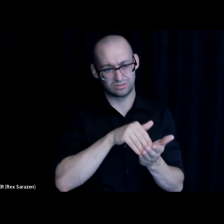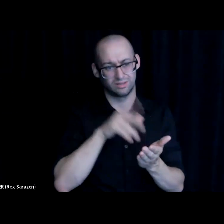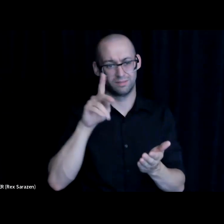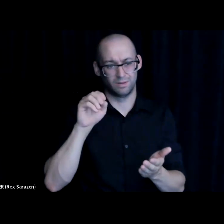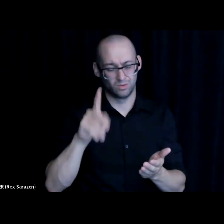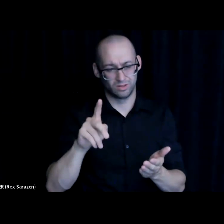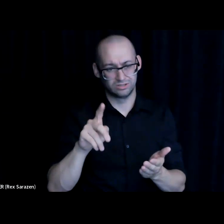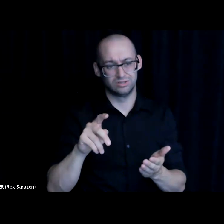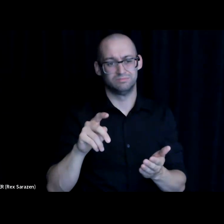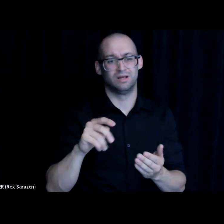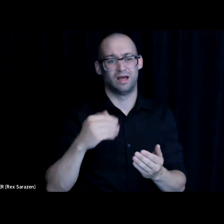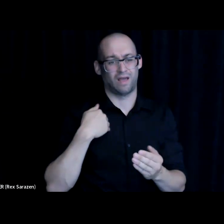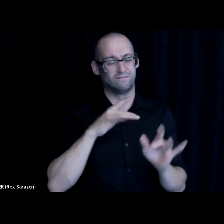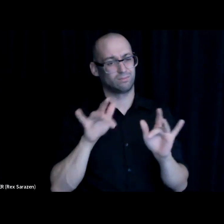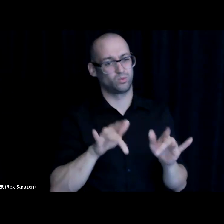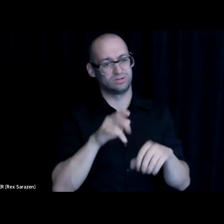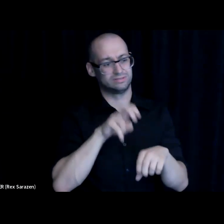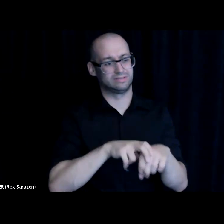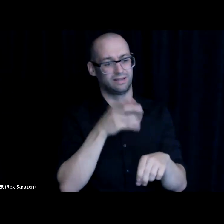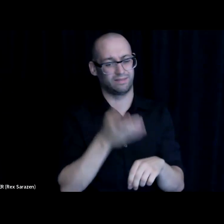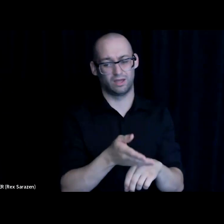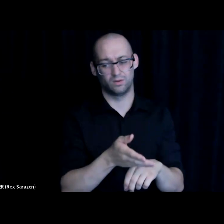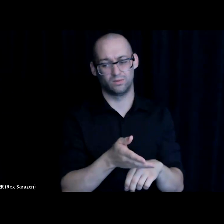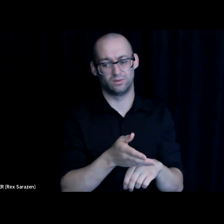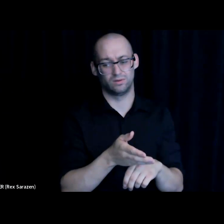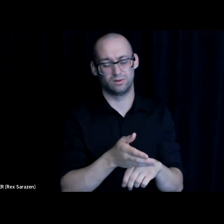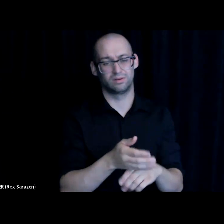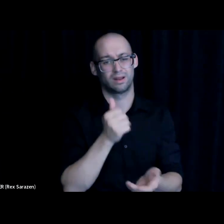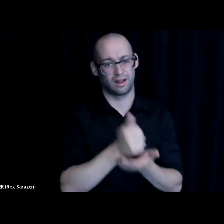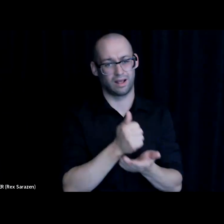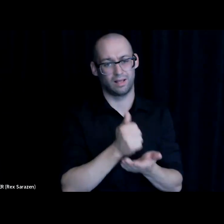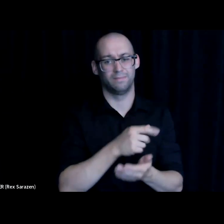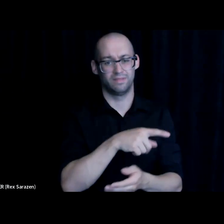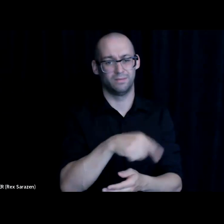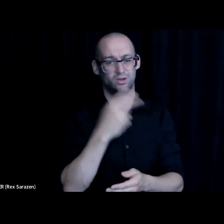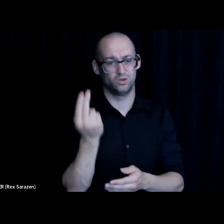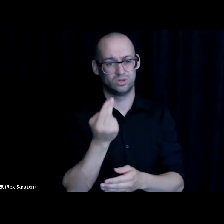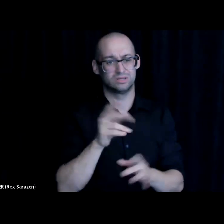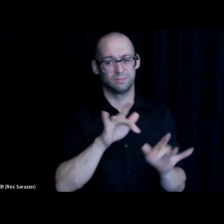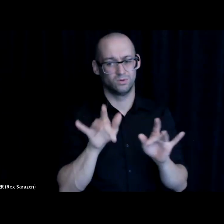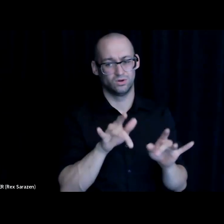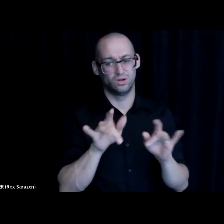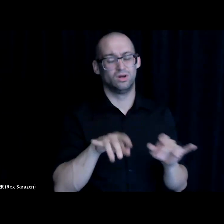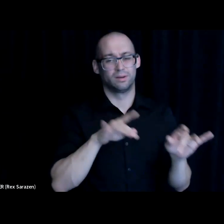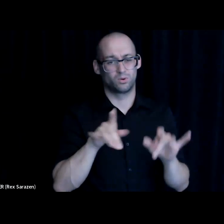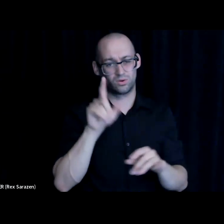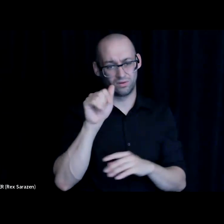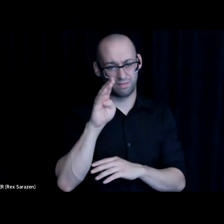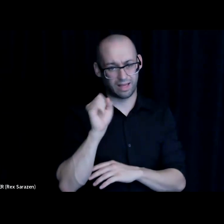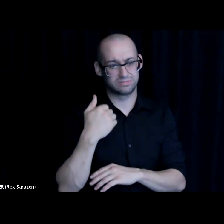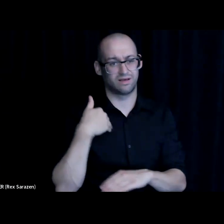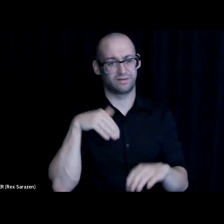actually have computers sitting there, and there's somebody there that could help them use the computer. And we have computer labs, which they have access to